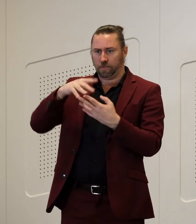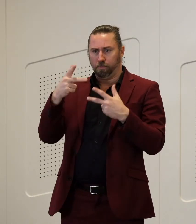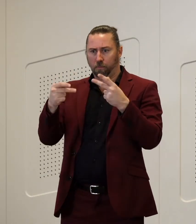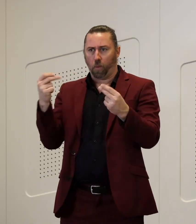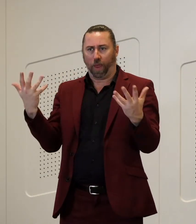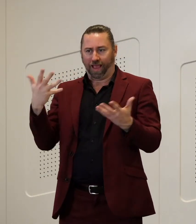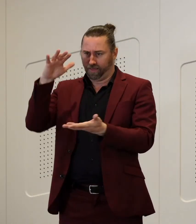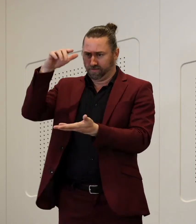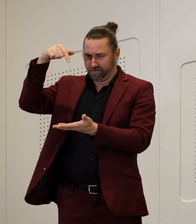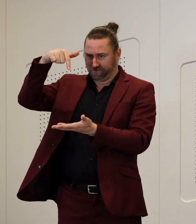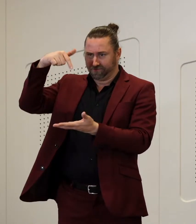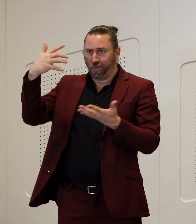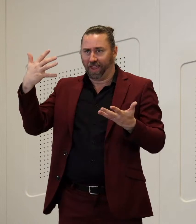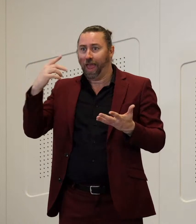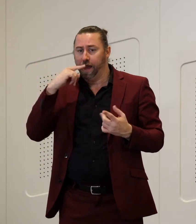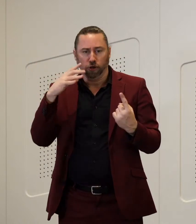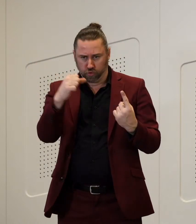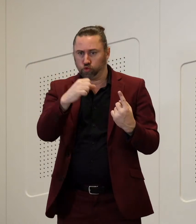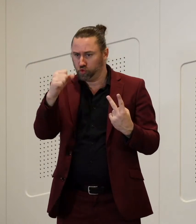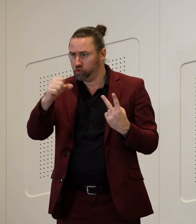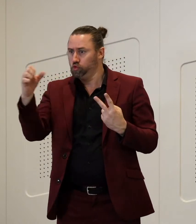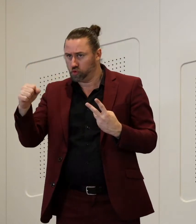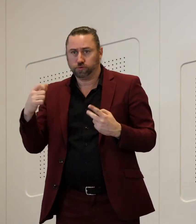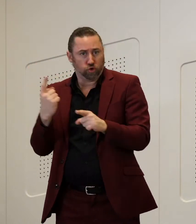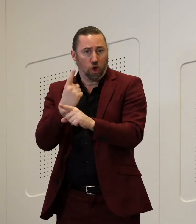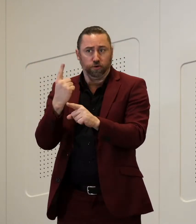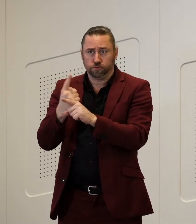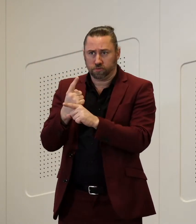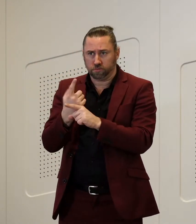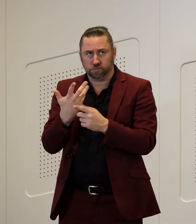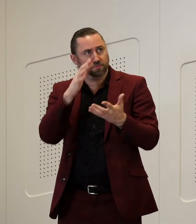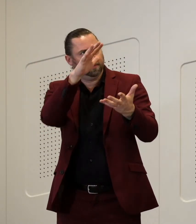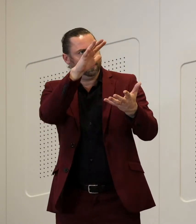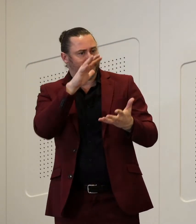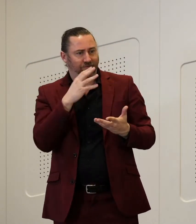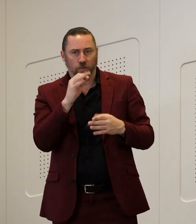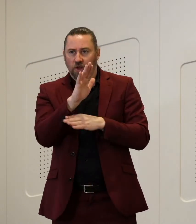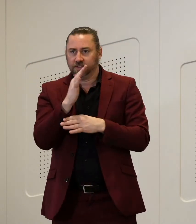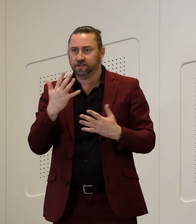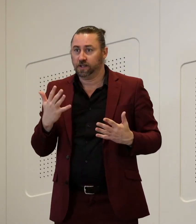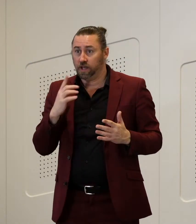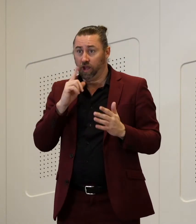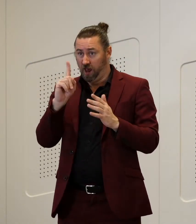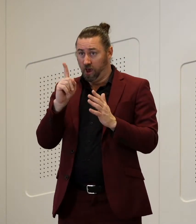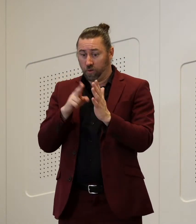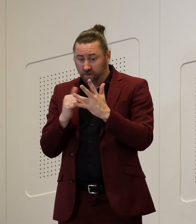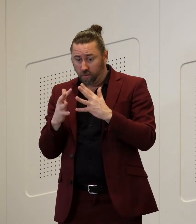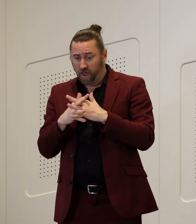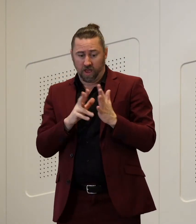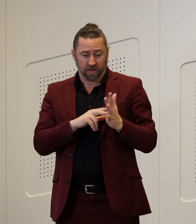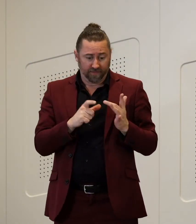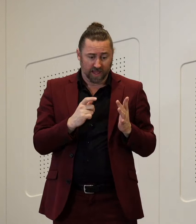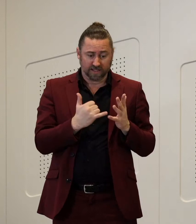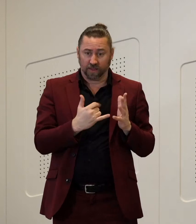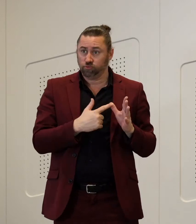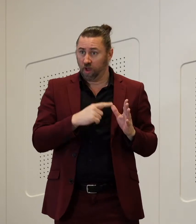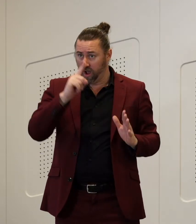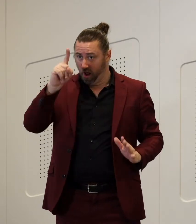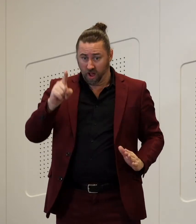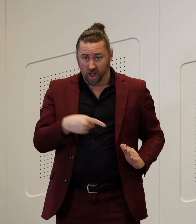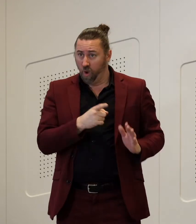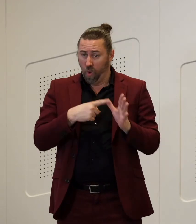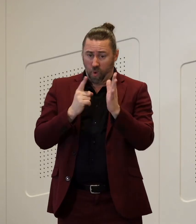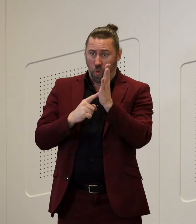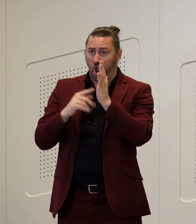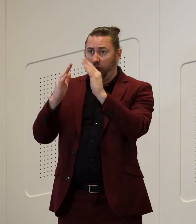vaccinated, because what we are seeing in New South Wales and the fact that we are seeing half the country locked down right now is very concerning, and we will